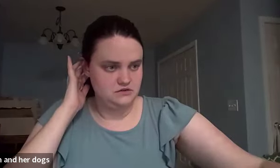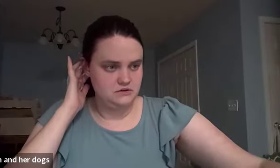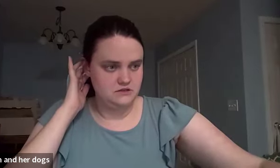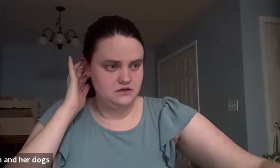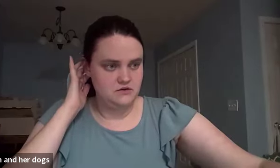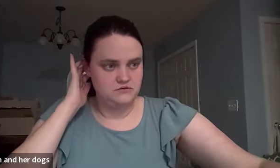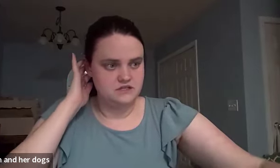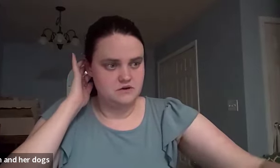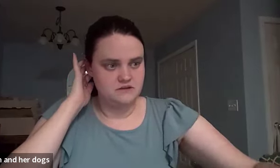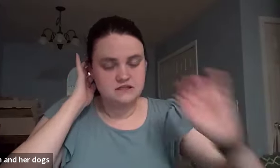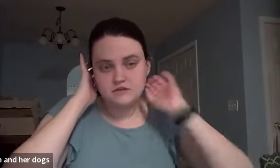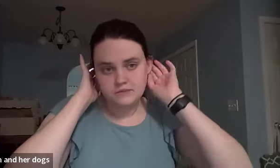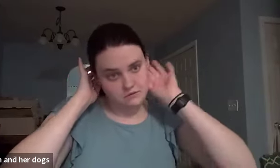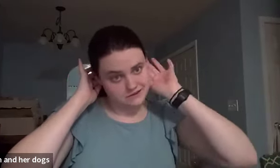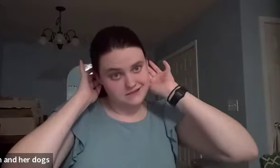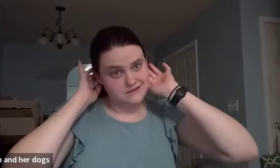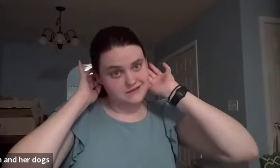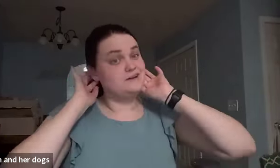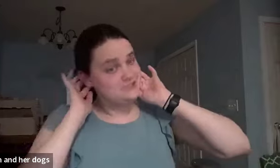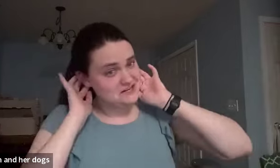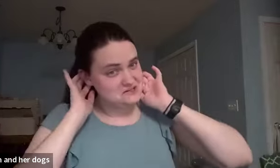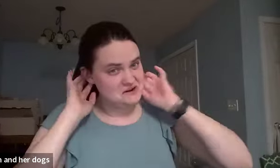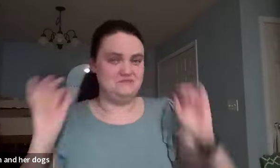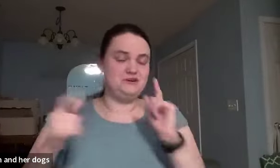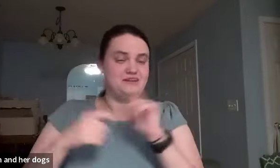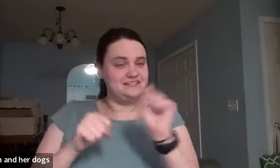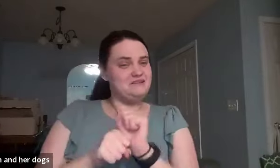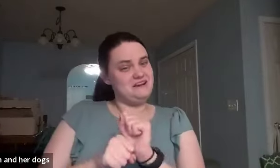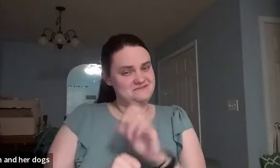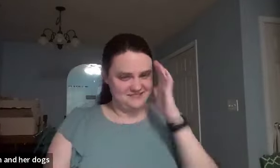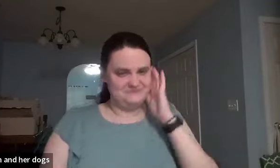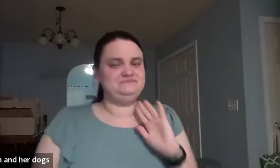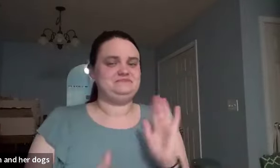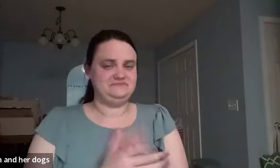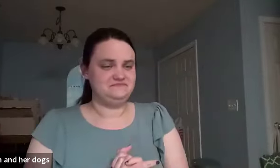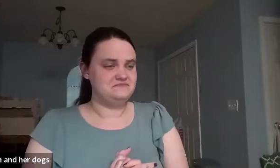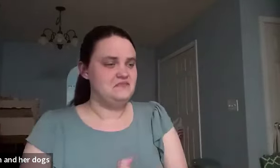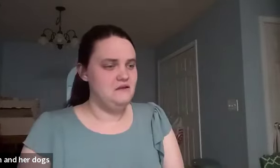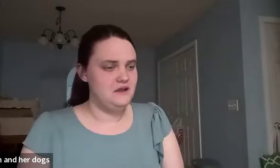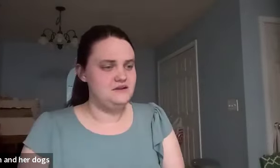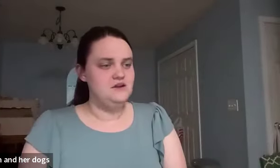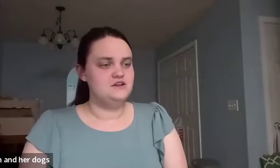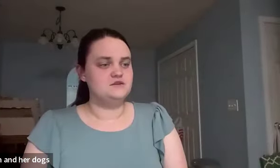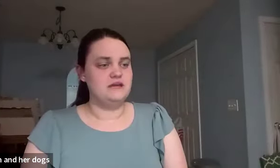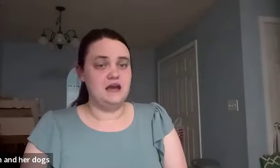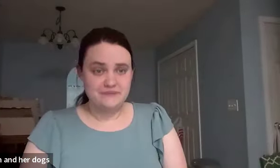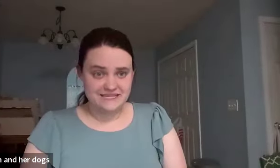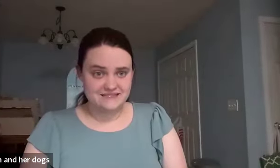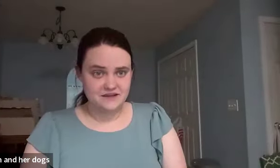to quickly go through some of these other big ones, and then we're gonna try to get to our animals. Okay, so we had